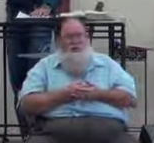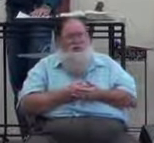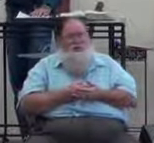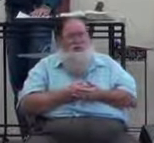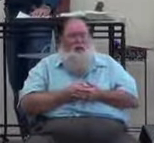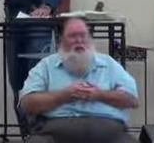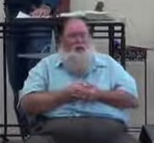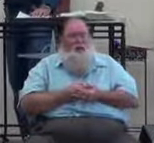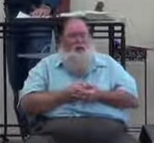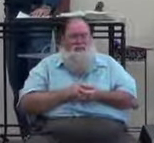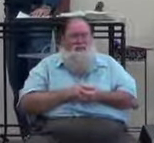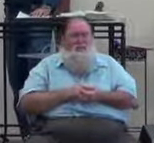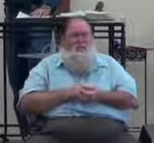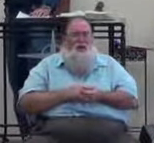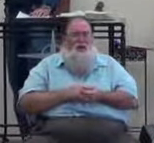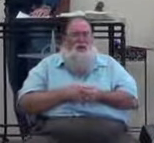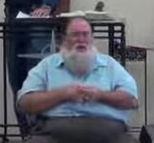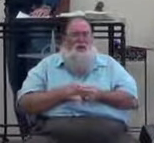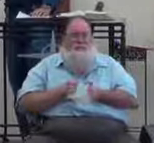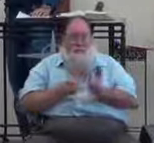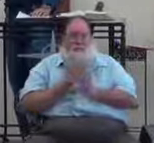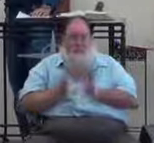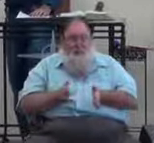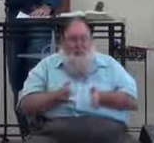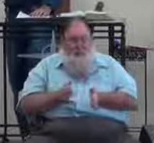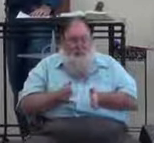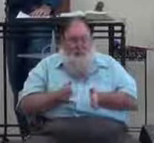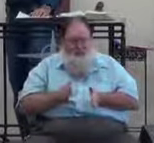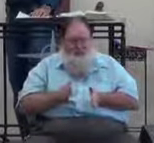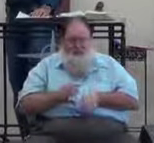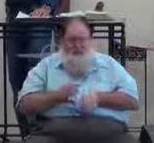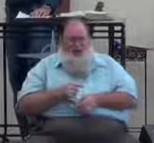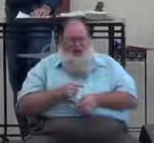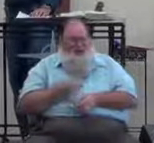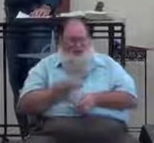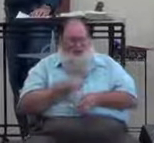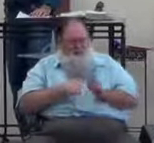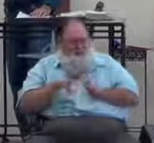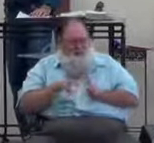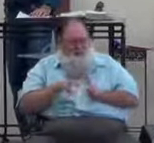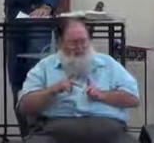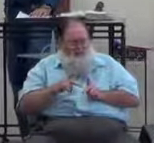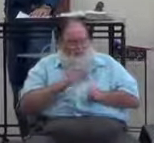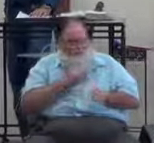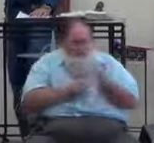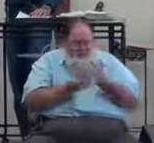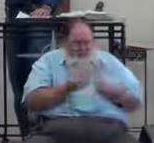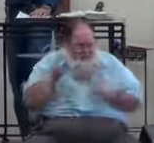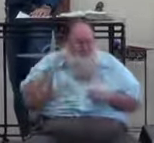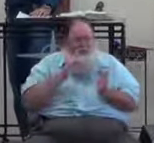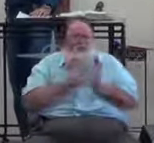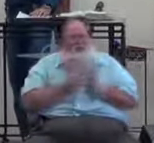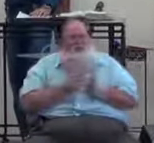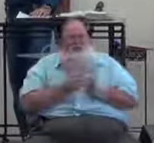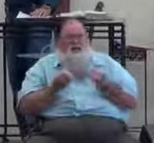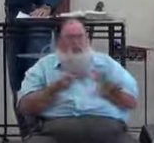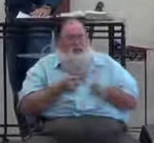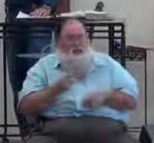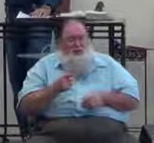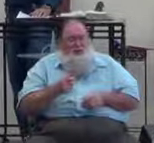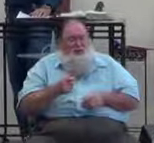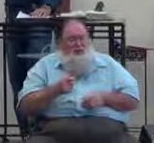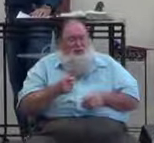And these people are on fire for Jesus. Can any of you remember when you first got saved how on fire